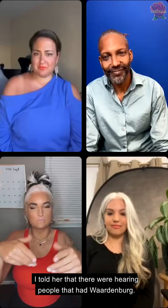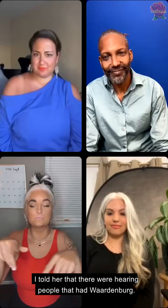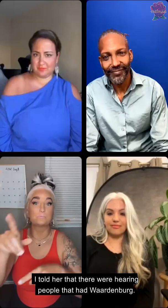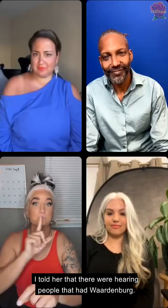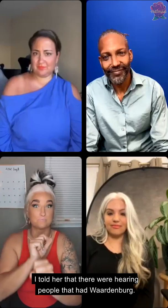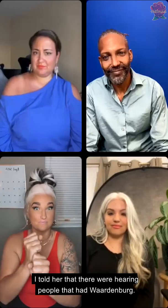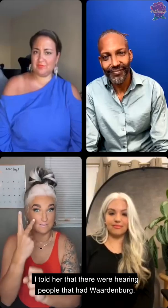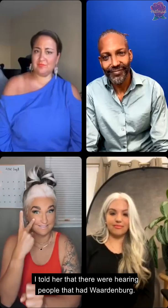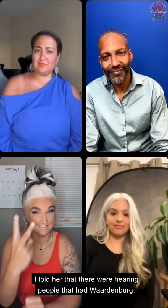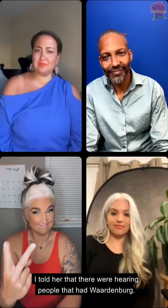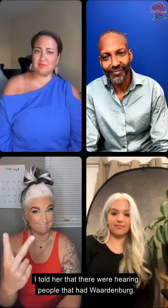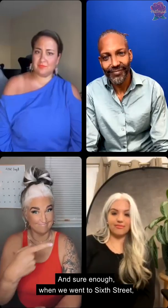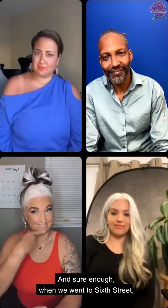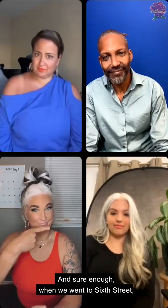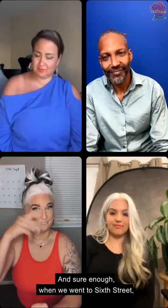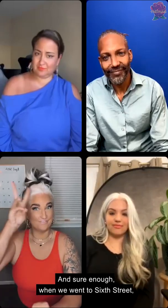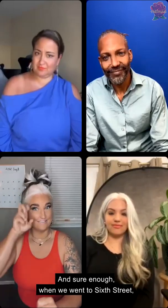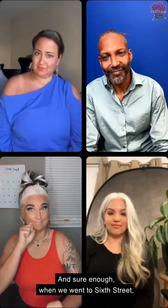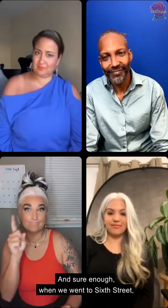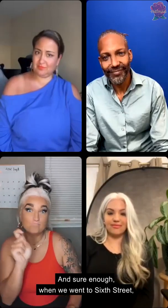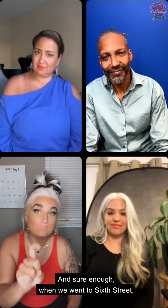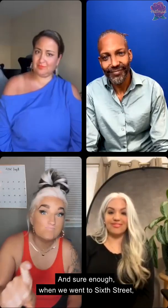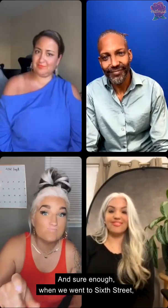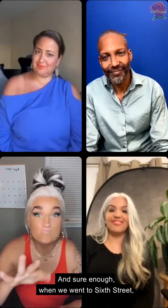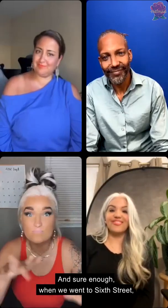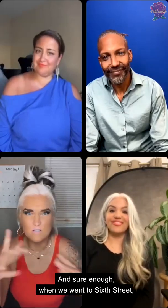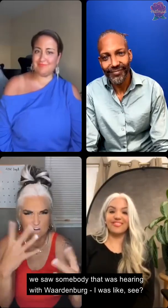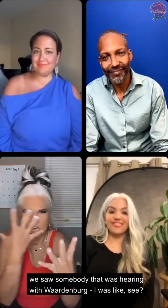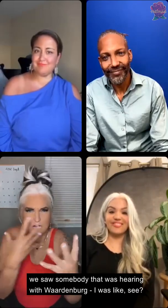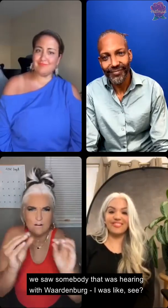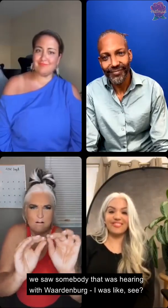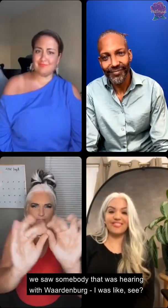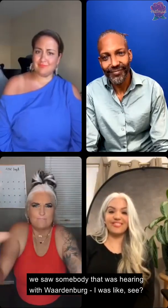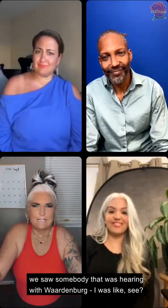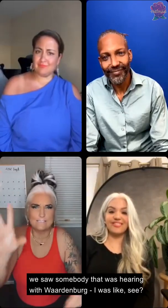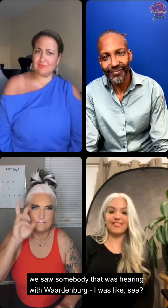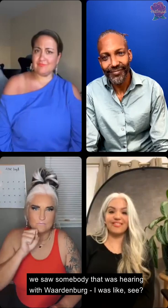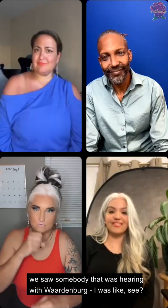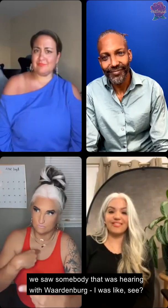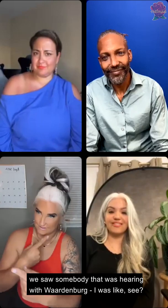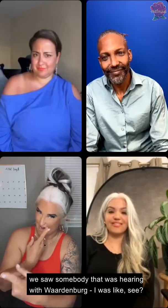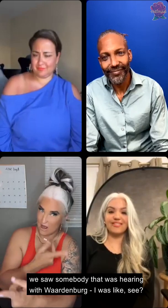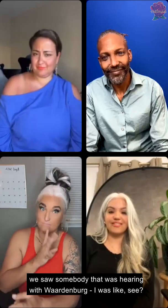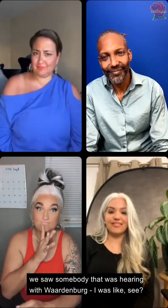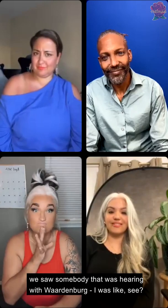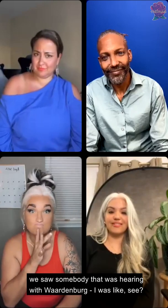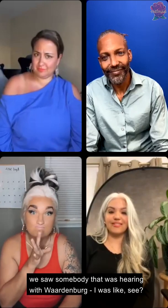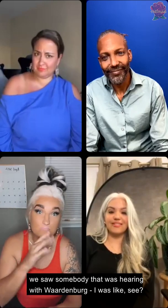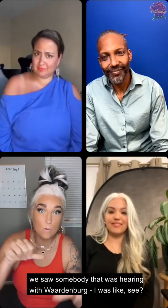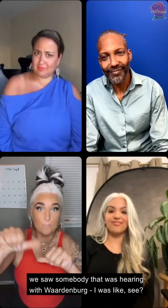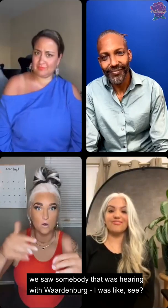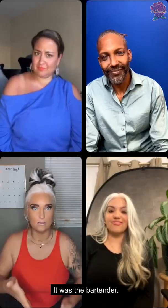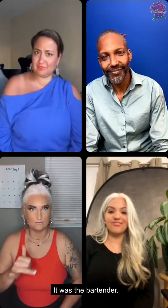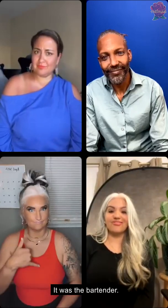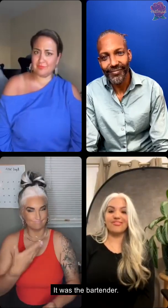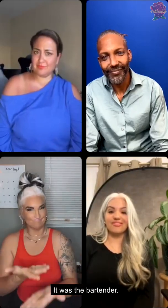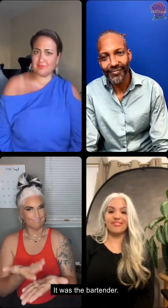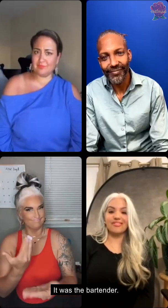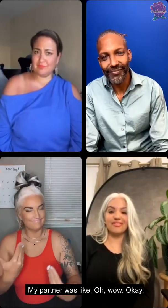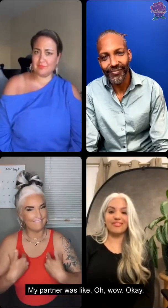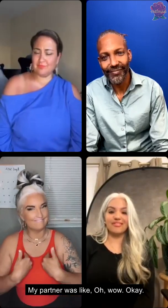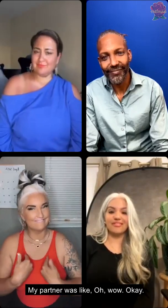and I told him that there were hearing people that had Mordenbergs. And sure enough, when we went to 6th Street, we saw somebody that was hearing with Wardenbergs, and I was like,